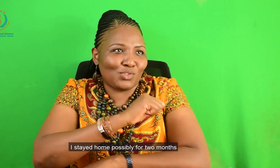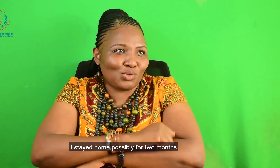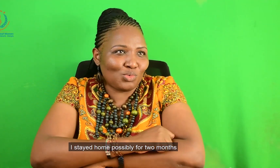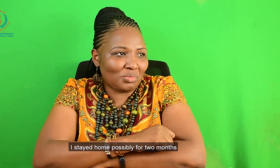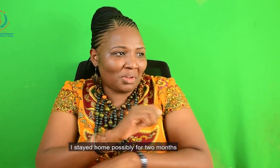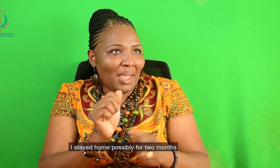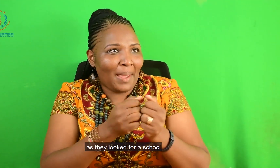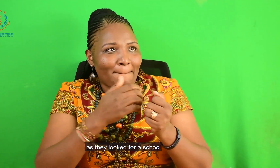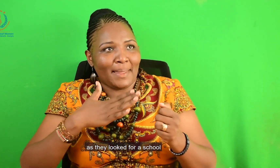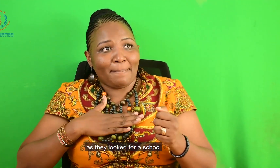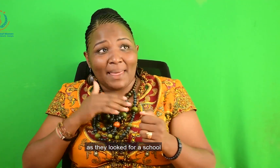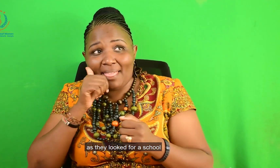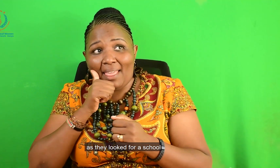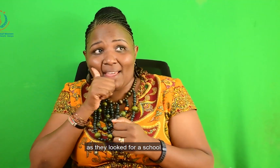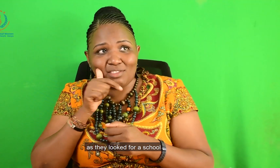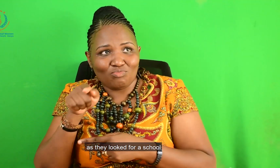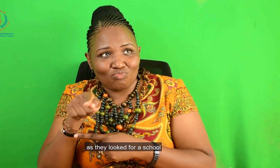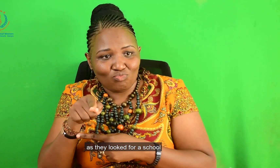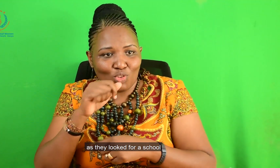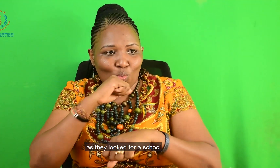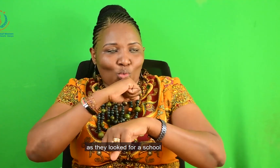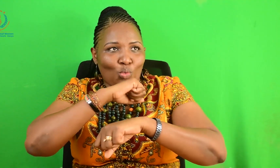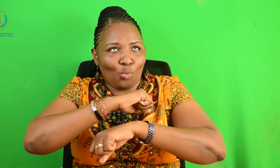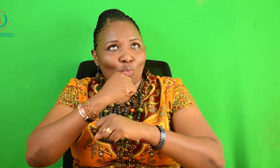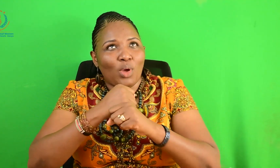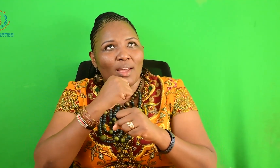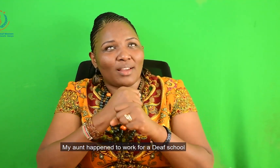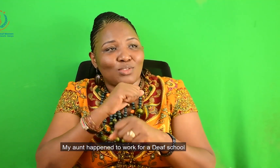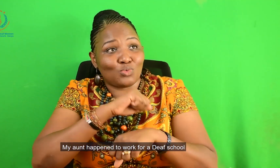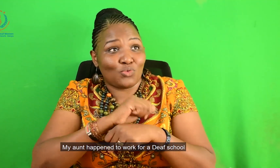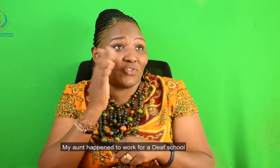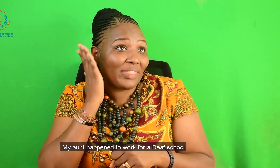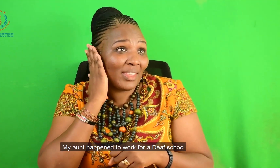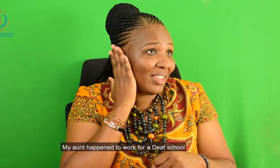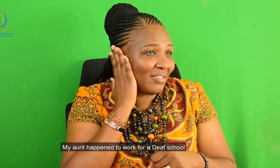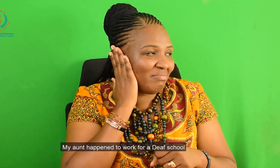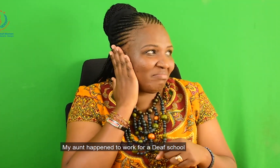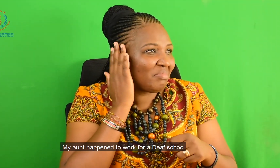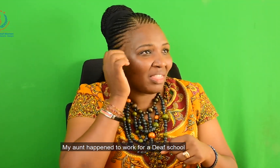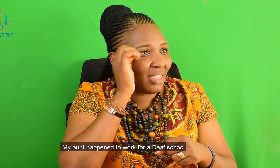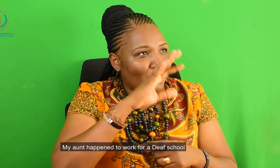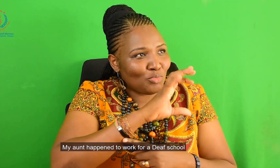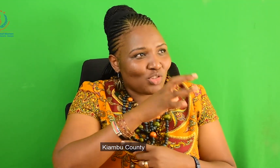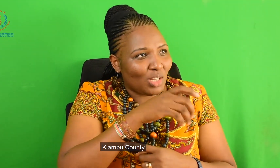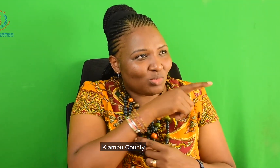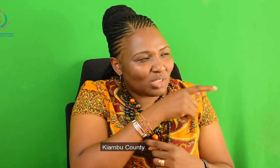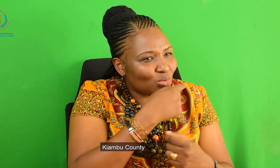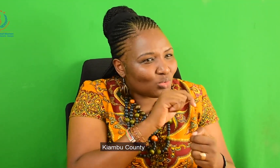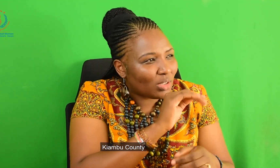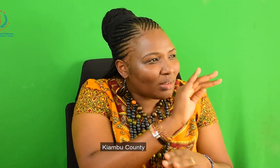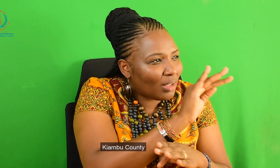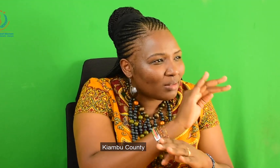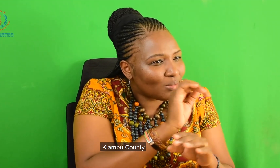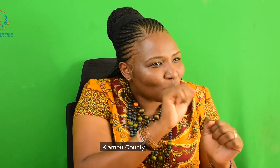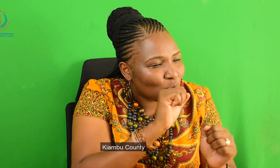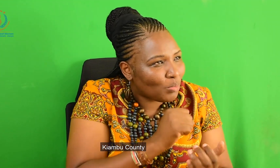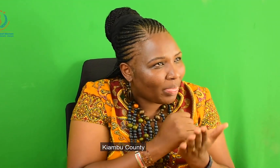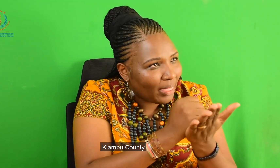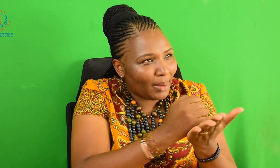months as they looked for a school. My aunt happened to work for a deaf school in Kiambu County.